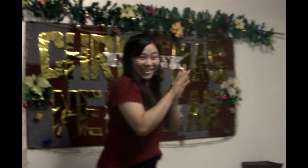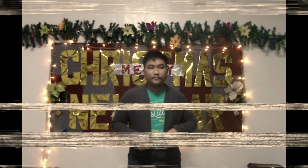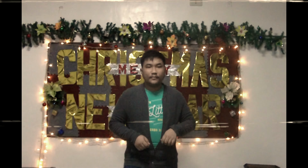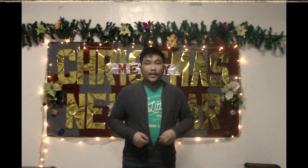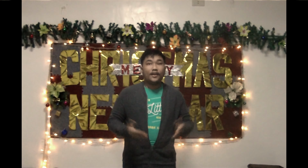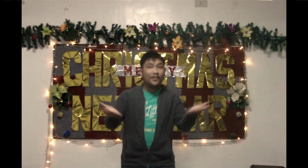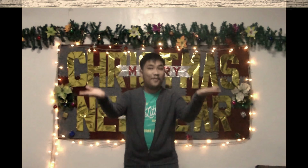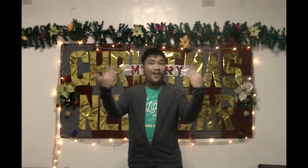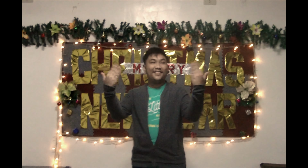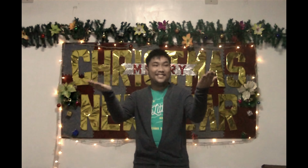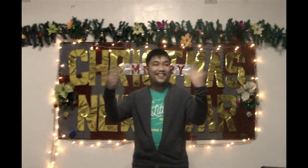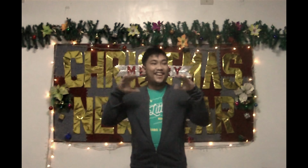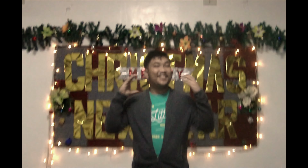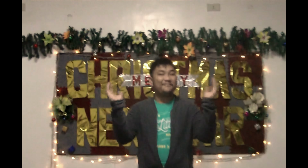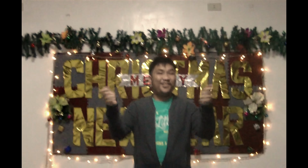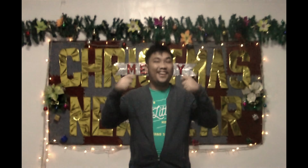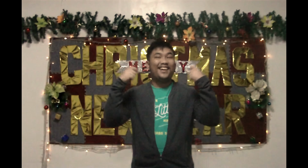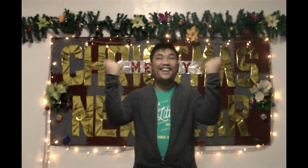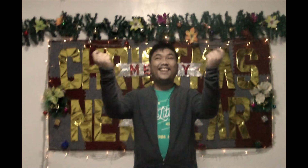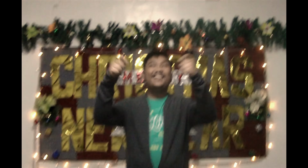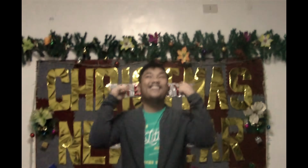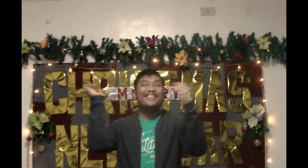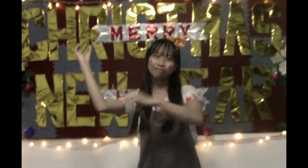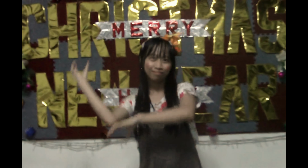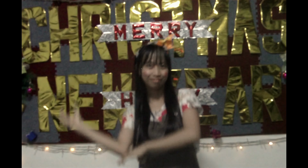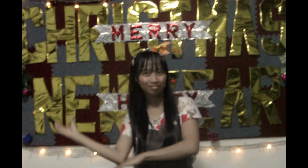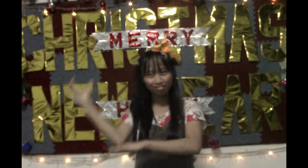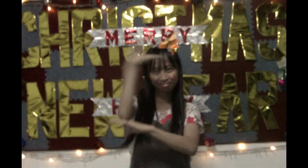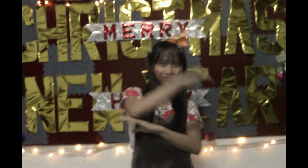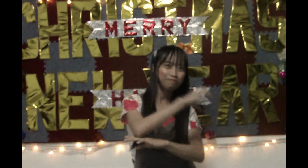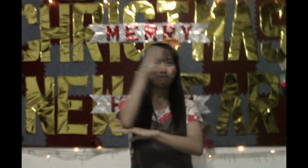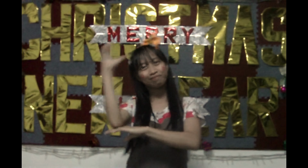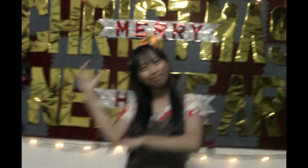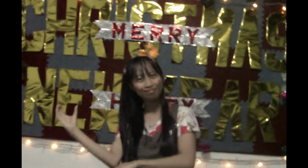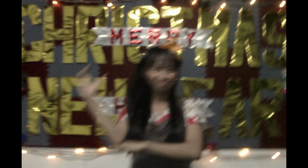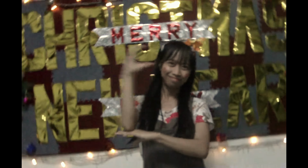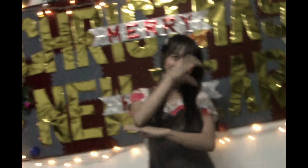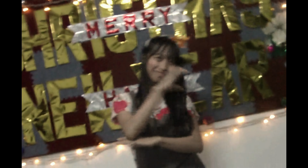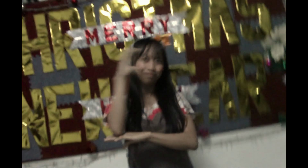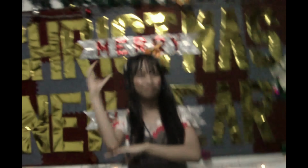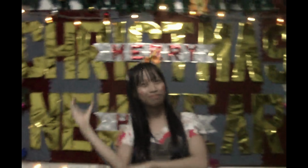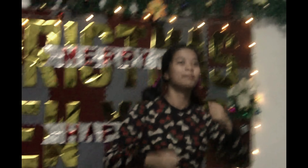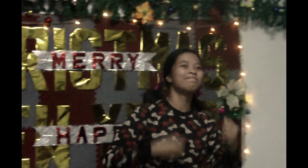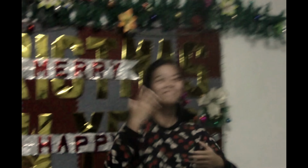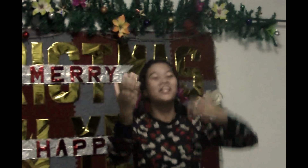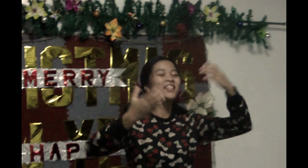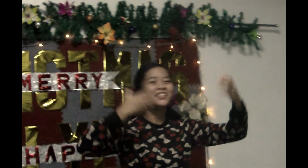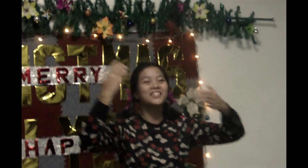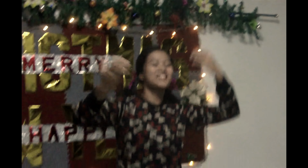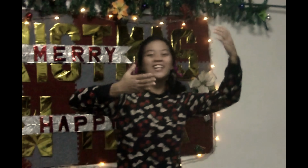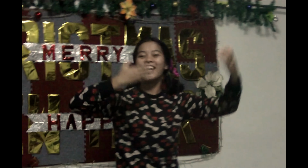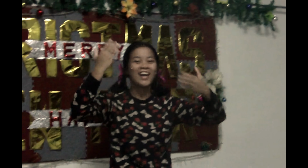Come on, let's celebrate, it's Christmas So be up with cheer,